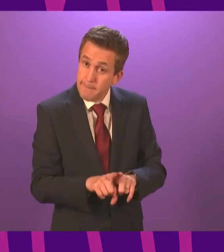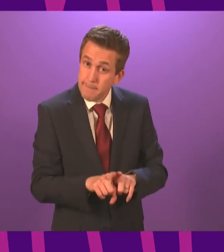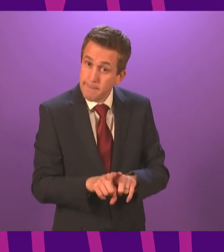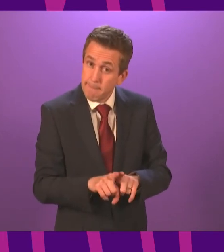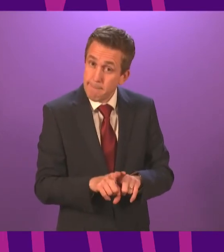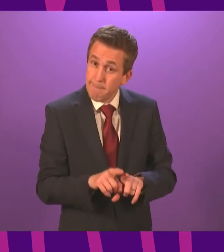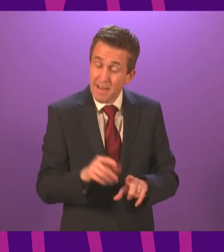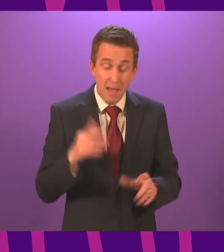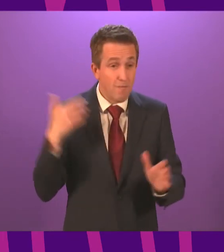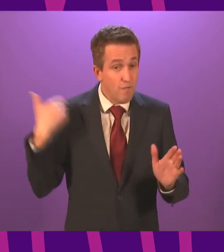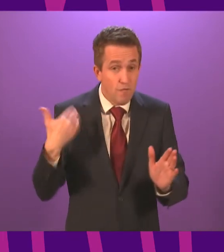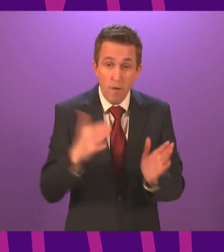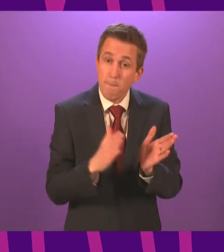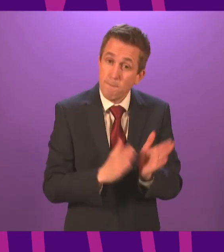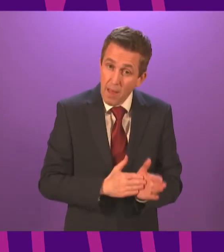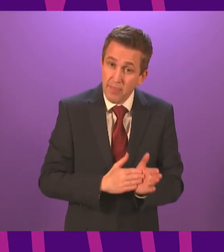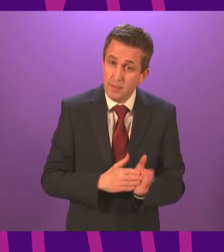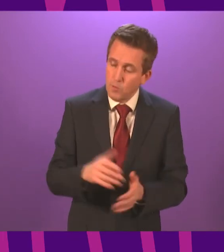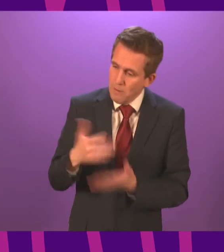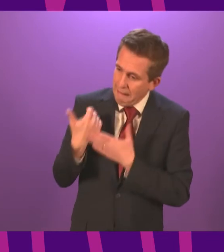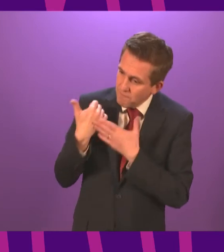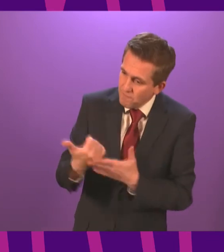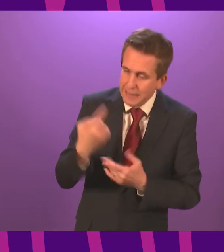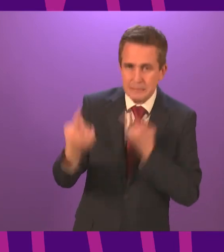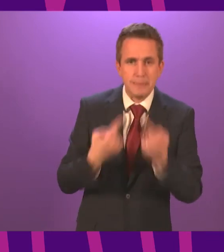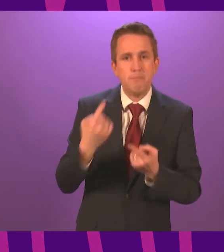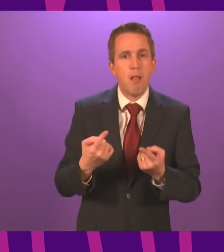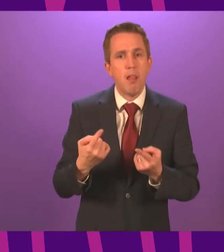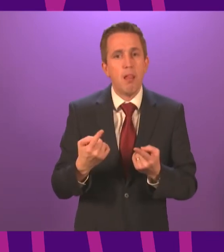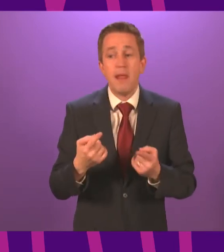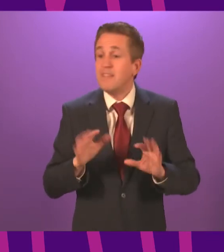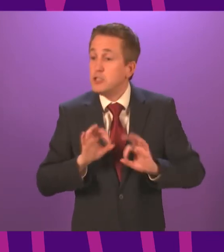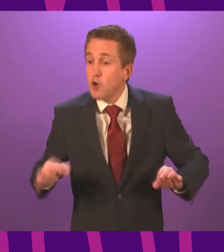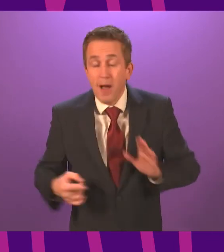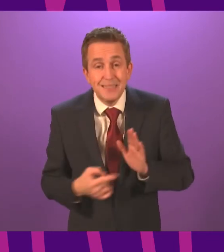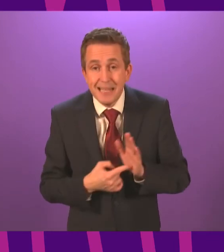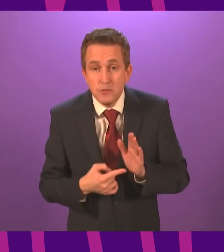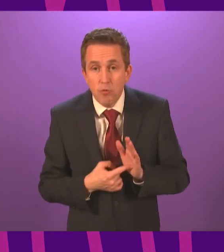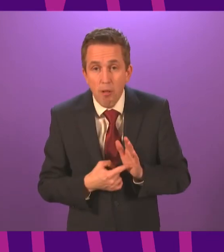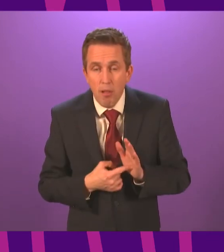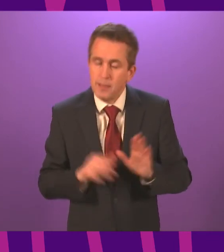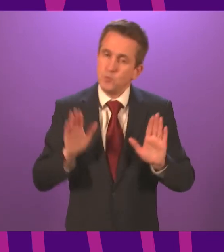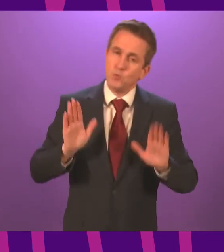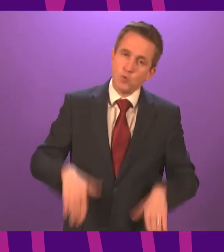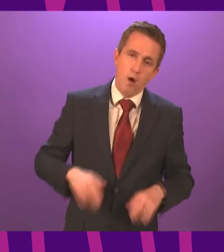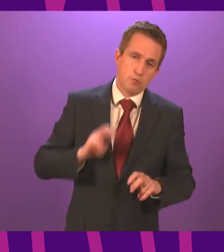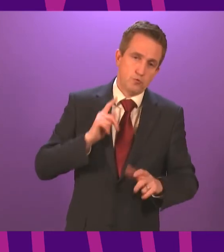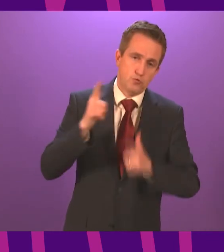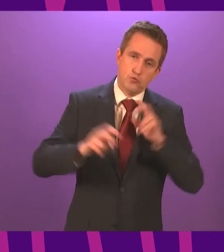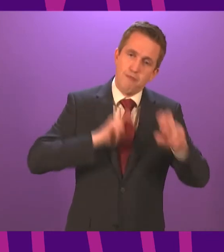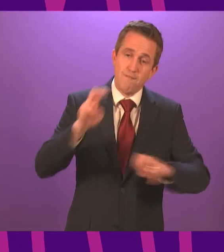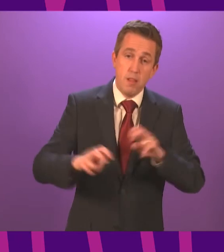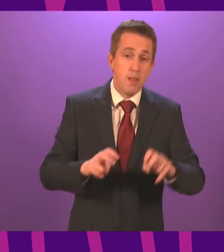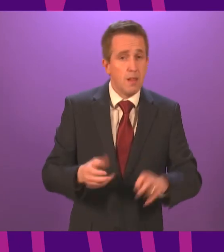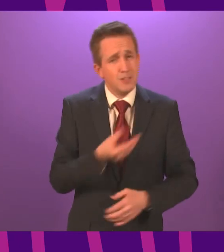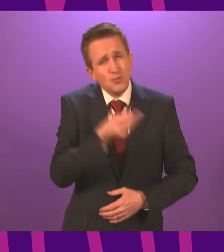case for months, that we advise against non-essential overseas travel. Of course, some people will have